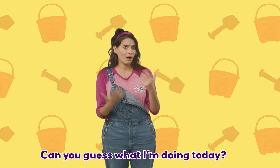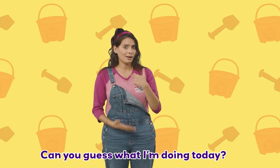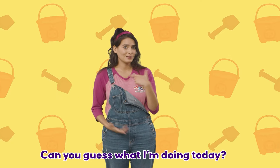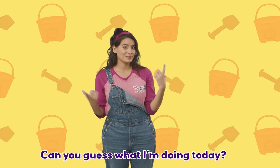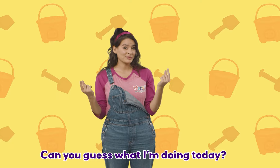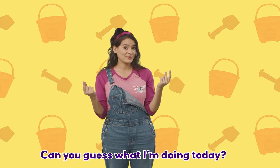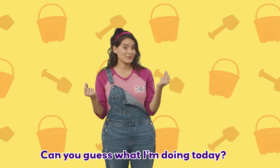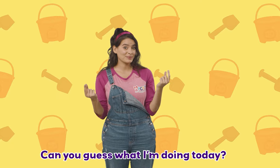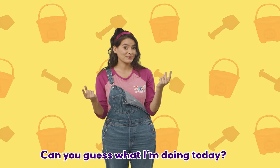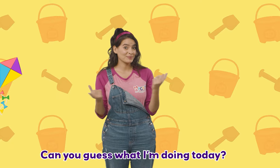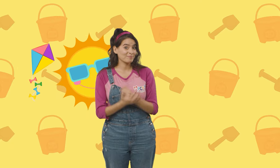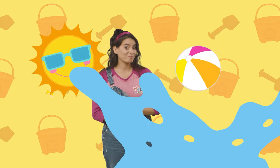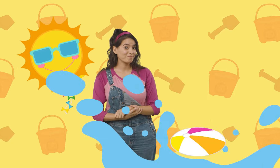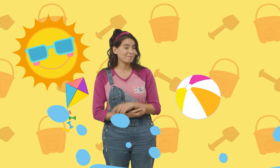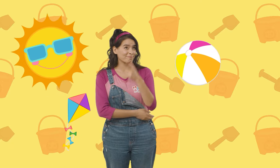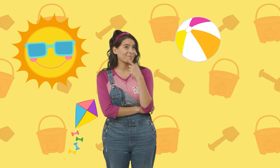What I'm doing today?